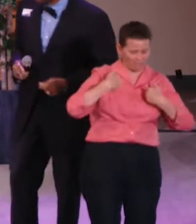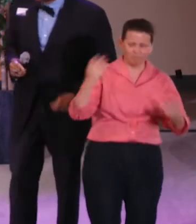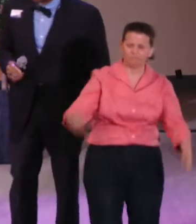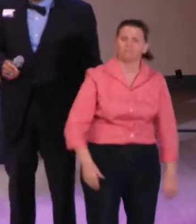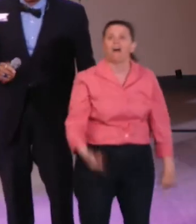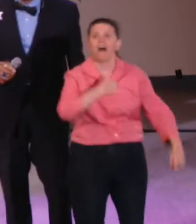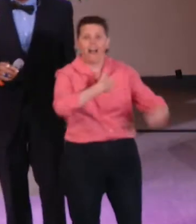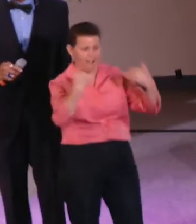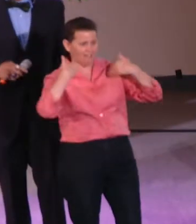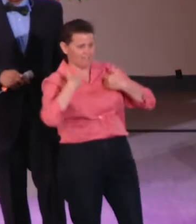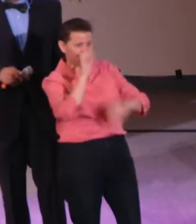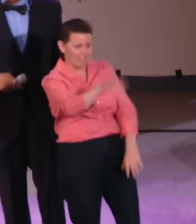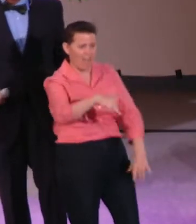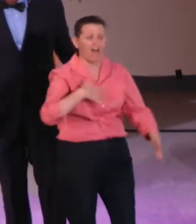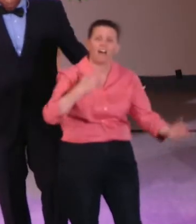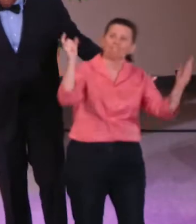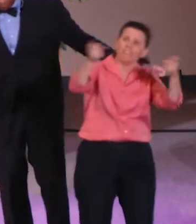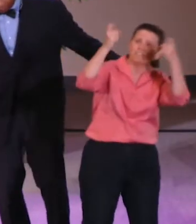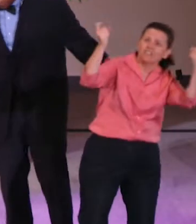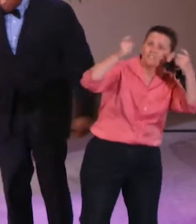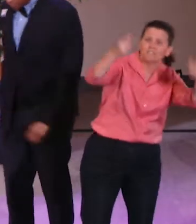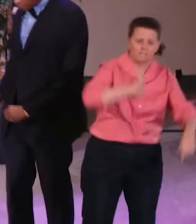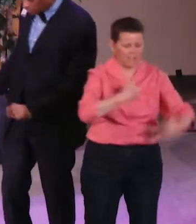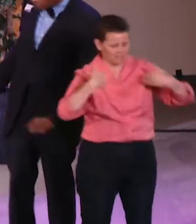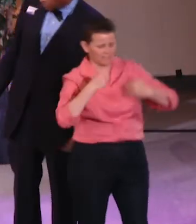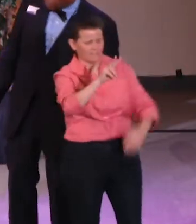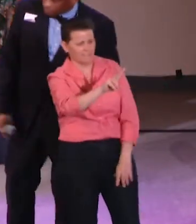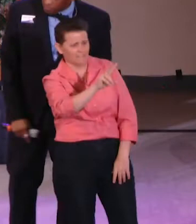that. I got that. I got that.